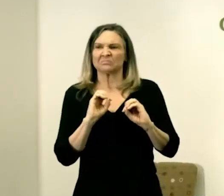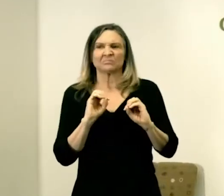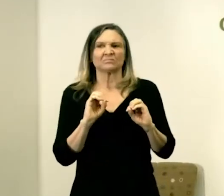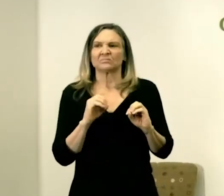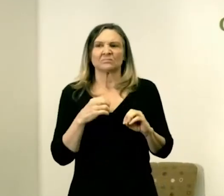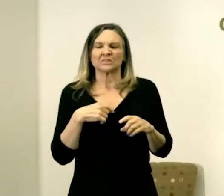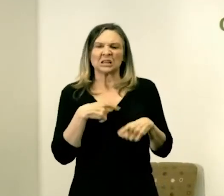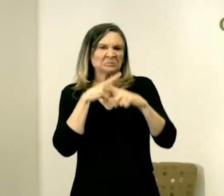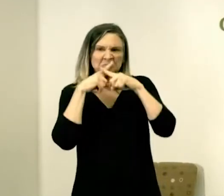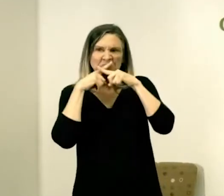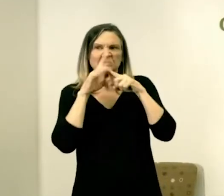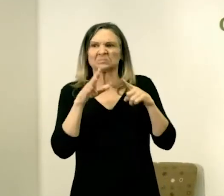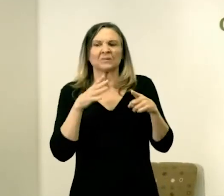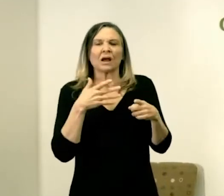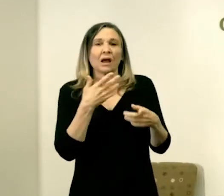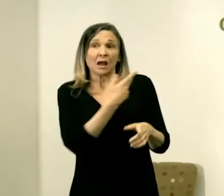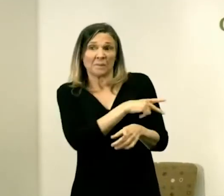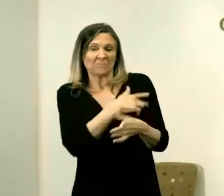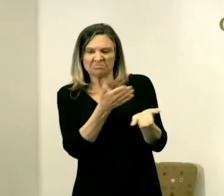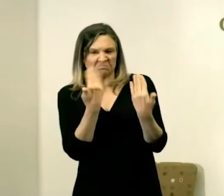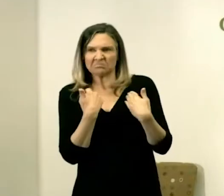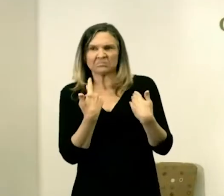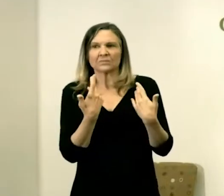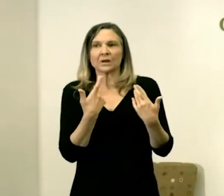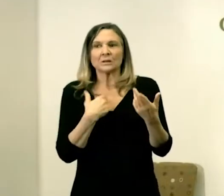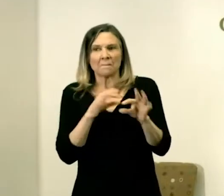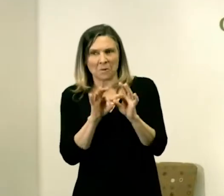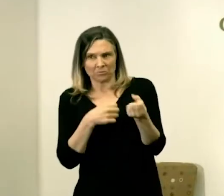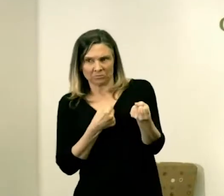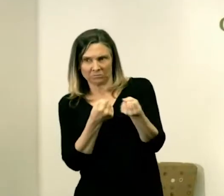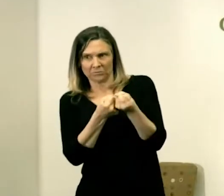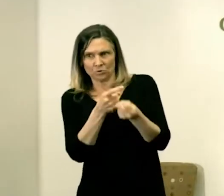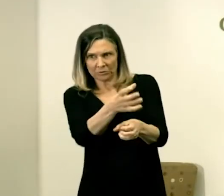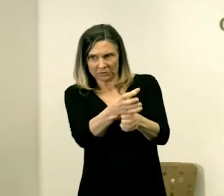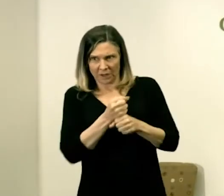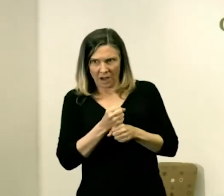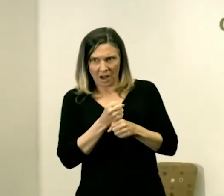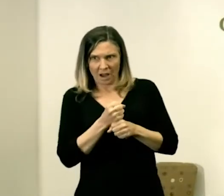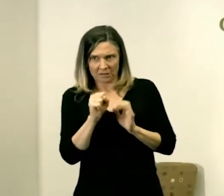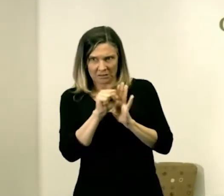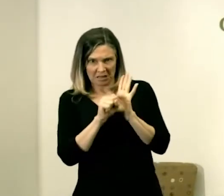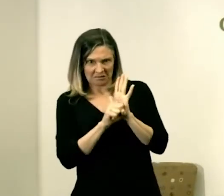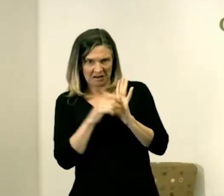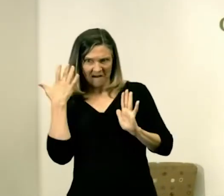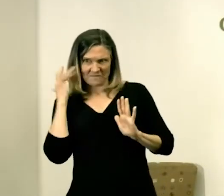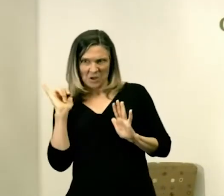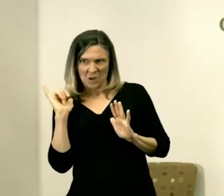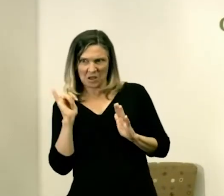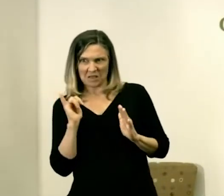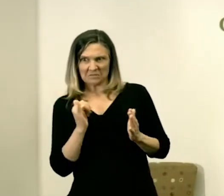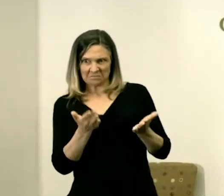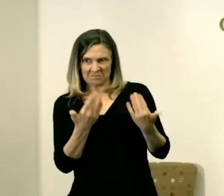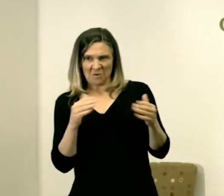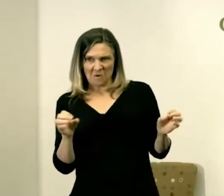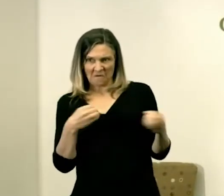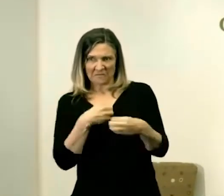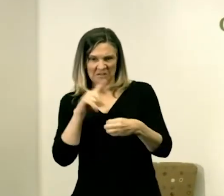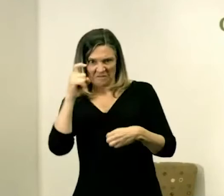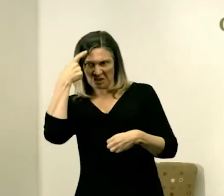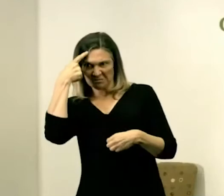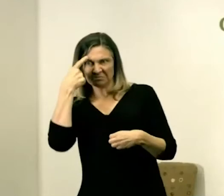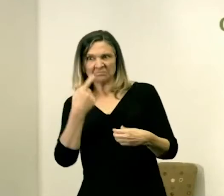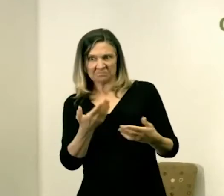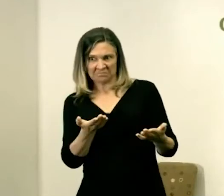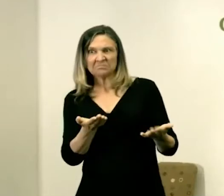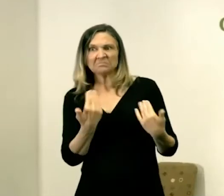I will tell you that the support that we have received from the state of California, from the office of the governor, from the office of the secretary